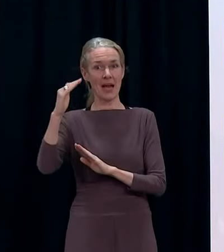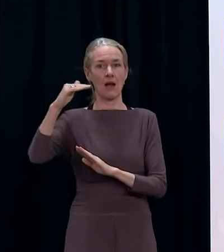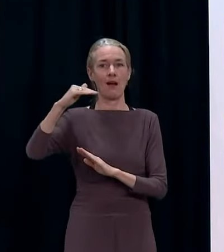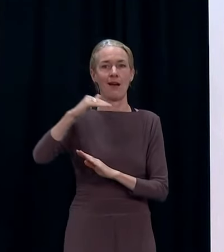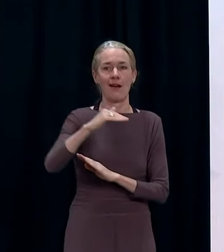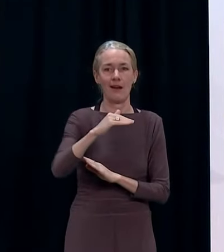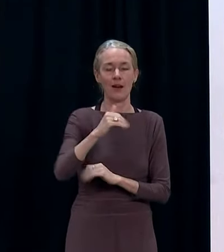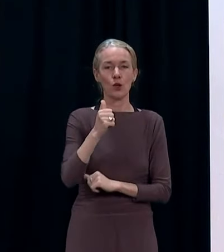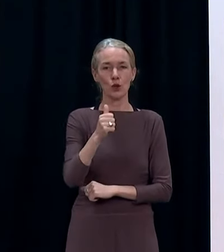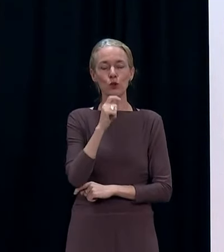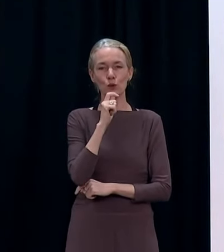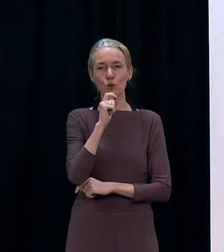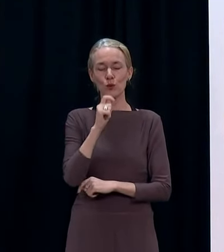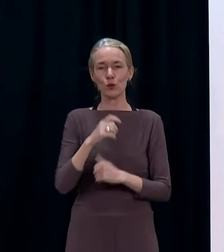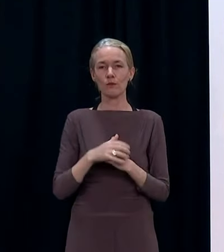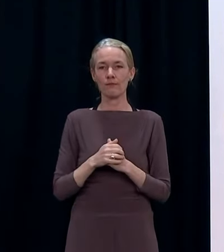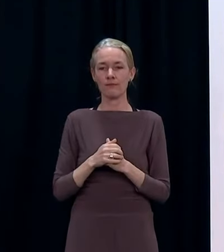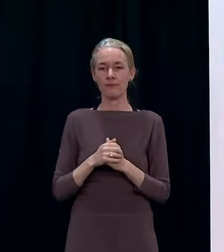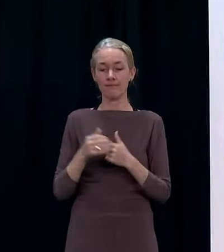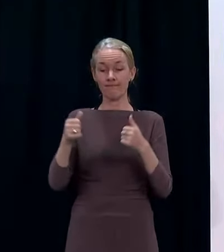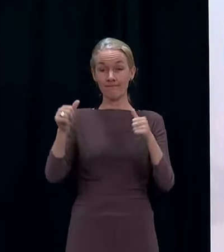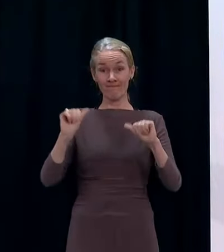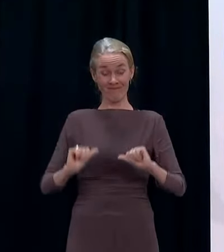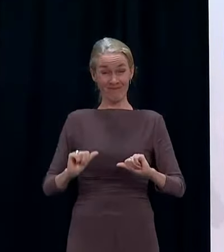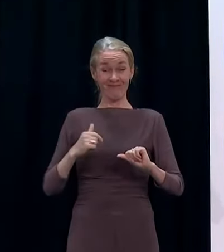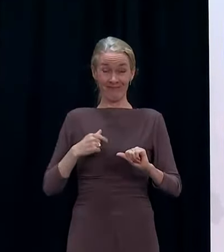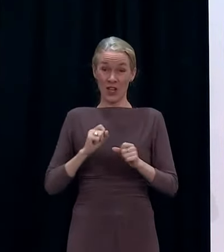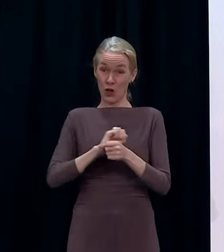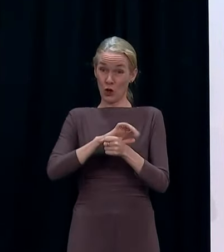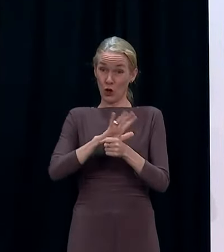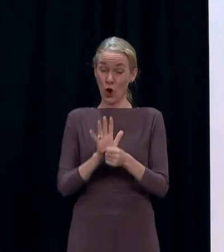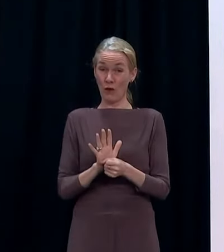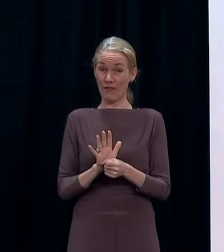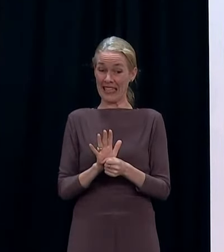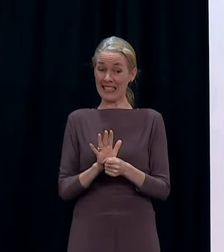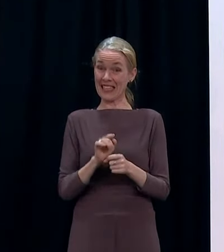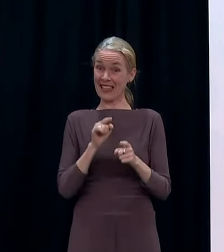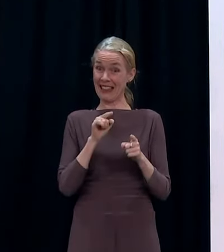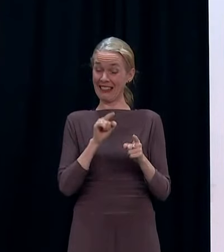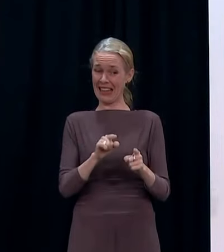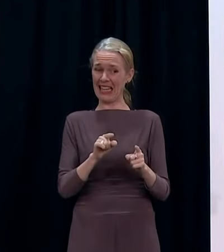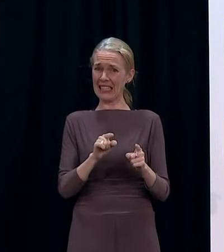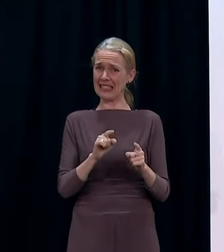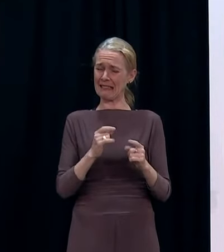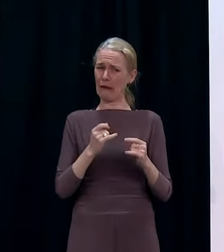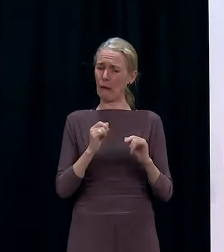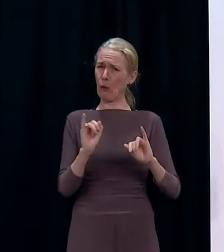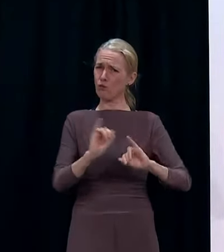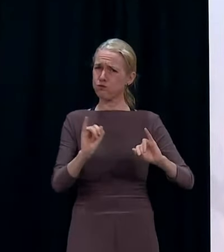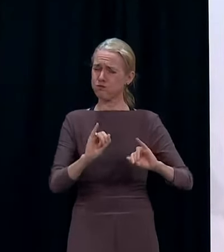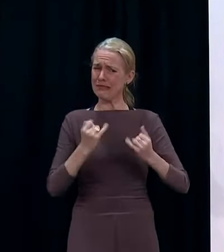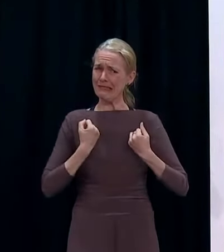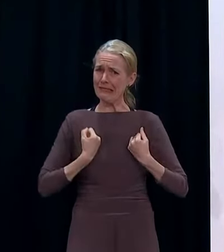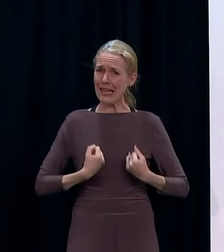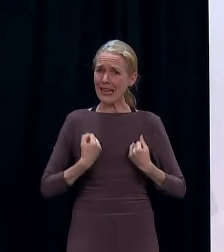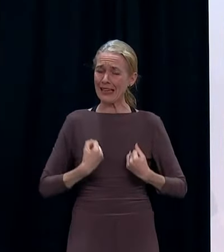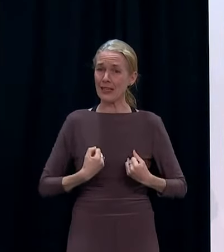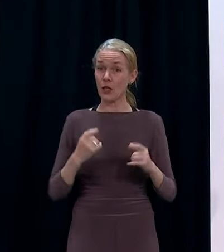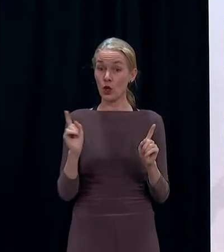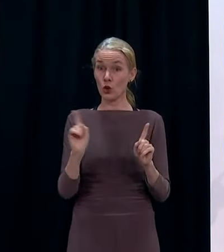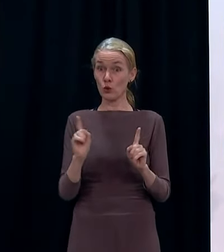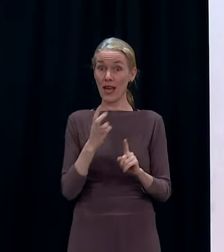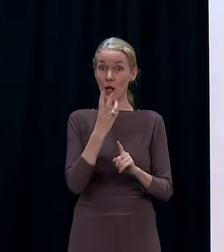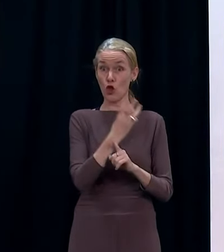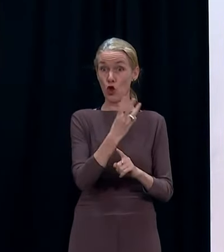The seriousness of COVID-19 infection is also very visible to us, with today 33 people in hospital, including 8